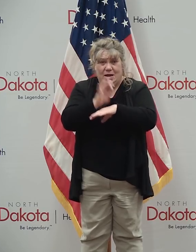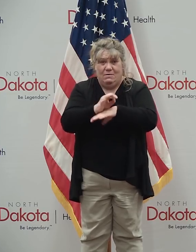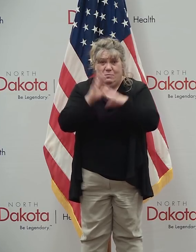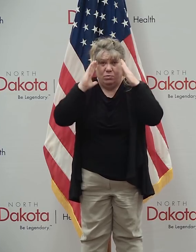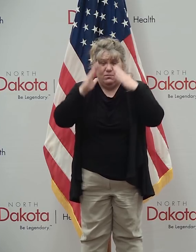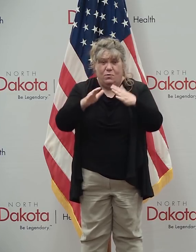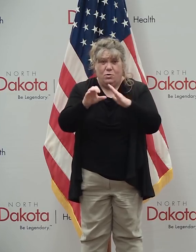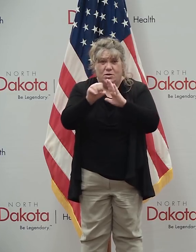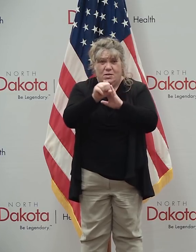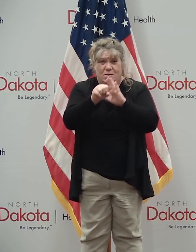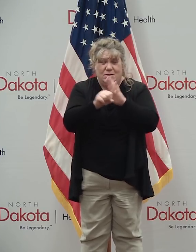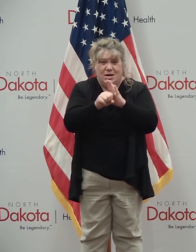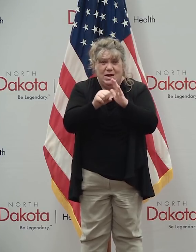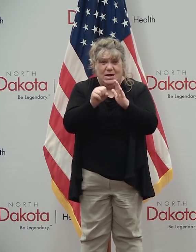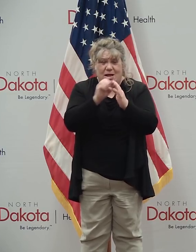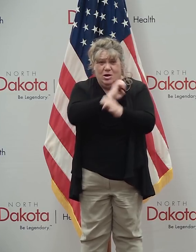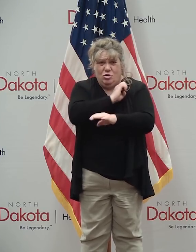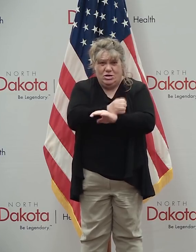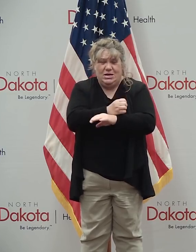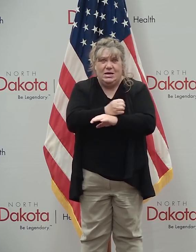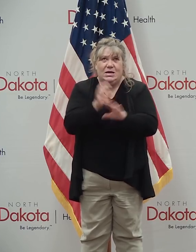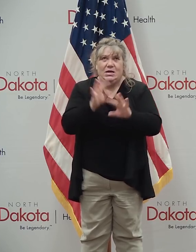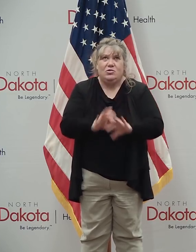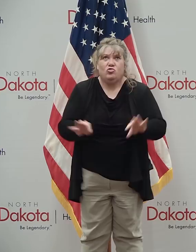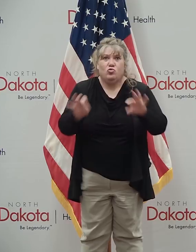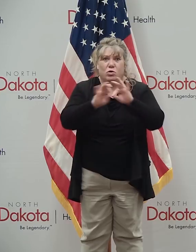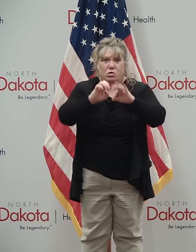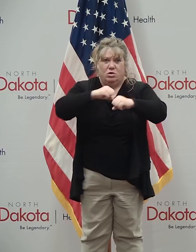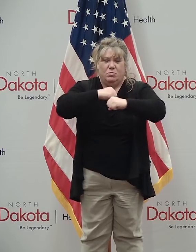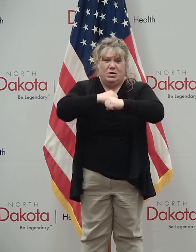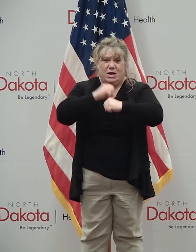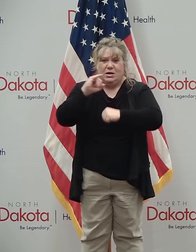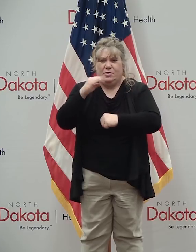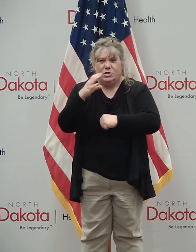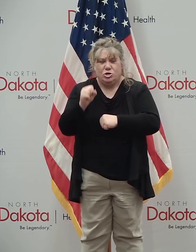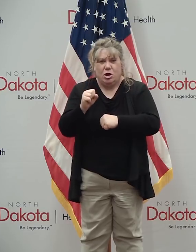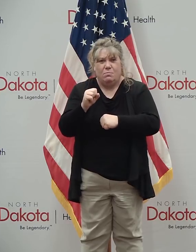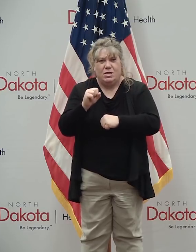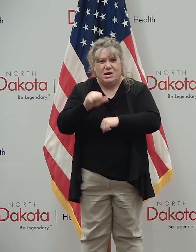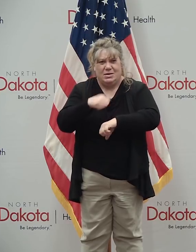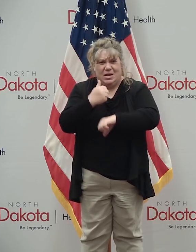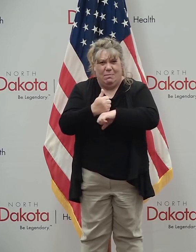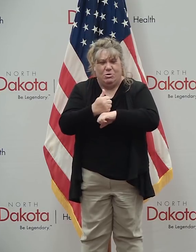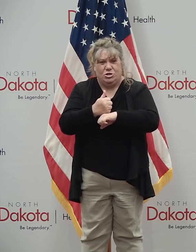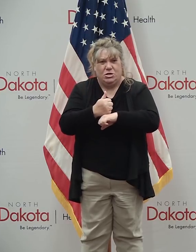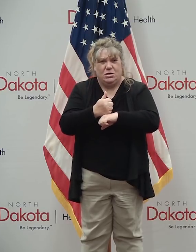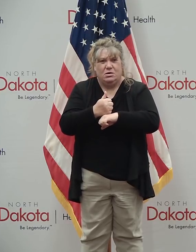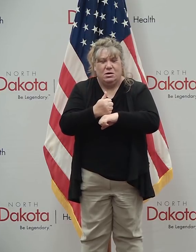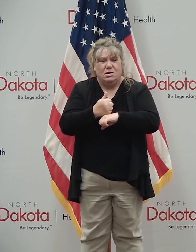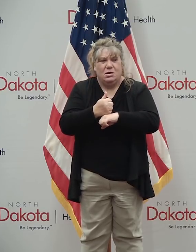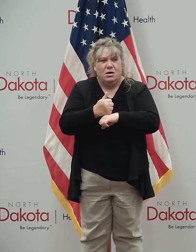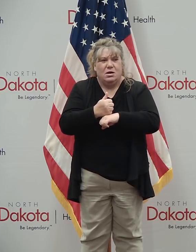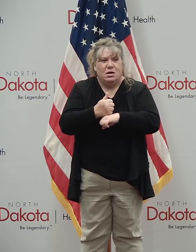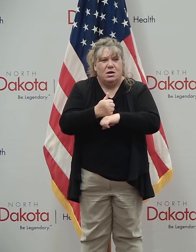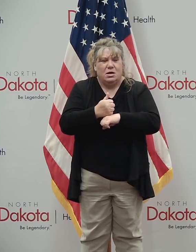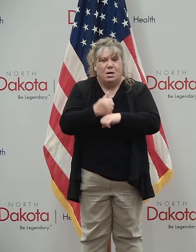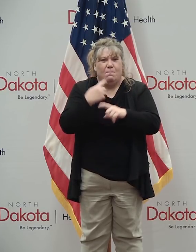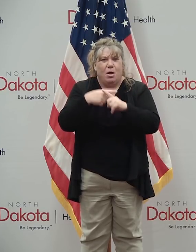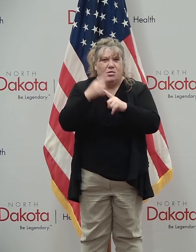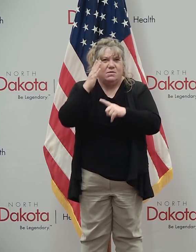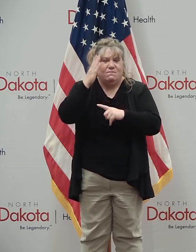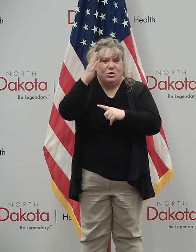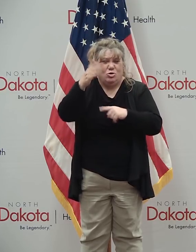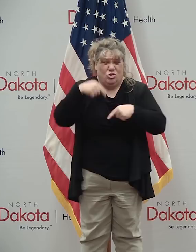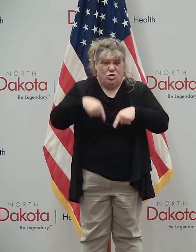state's energy future is a critical element to protecting the jobs and forging a smart path forward during this